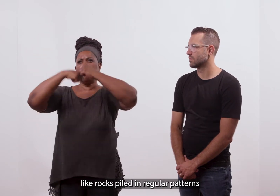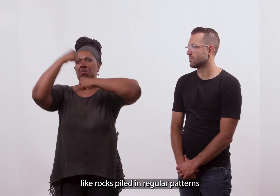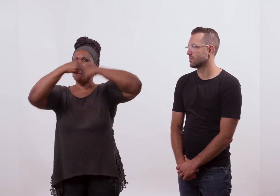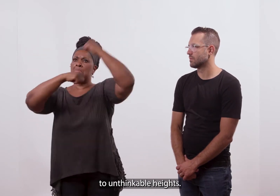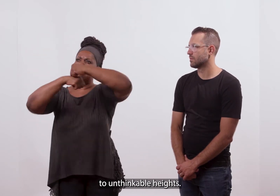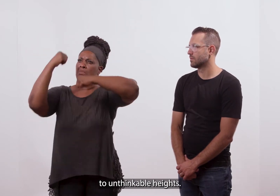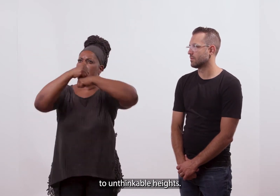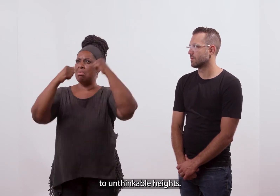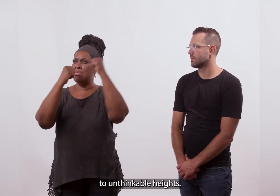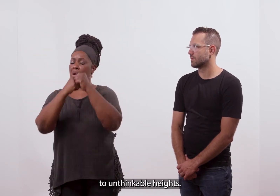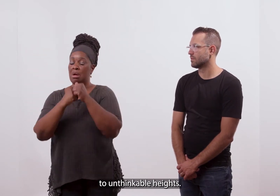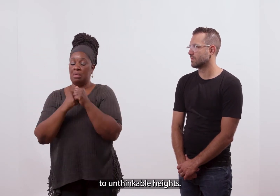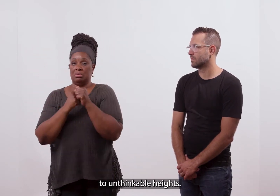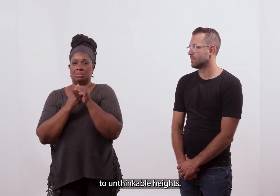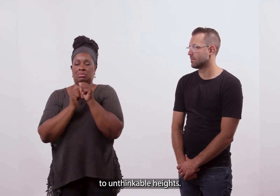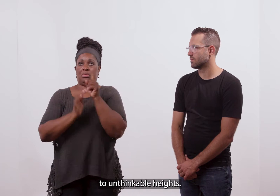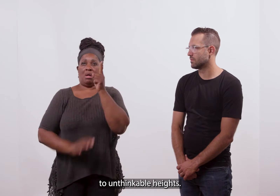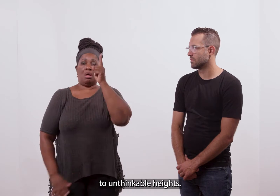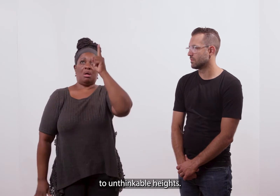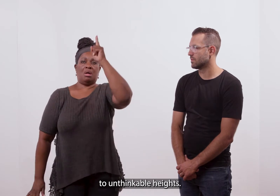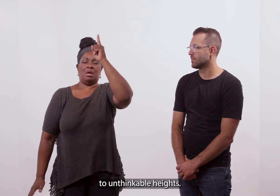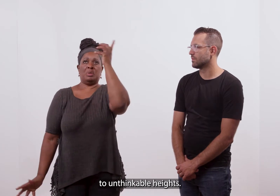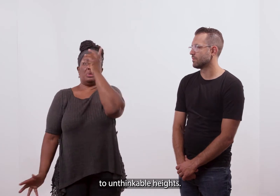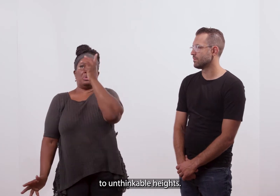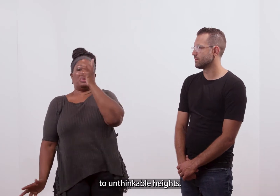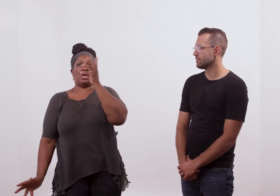patterns to unthinkable heights.